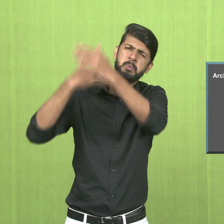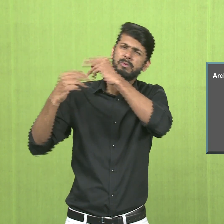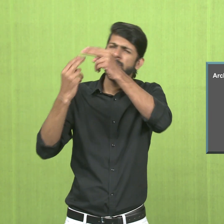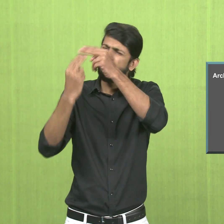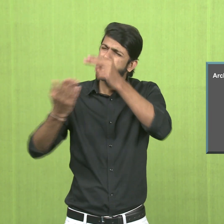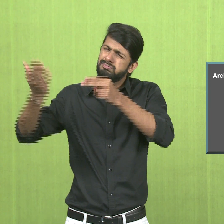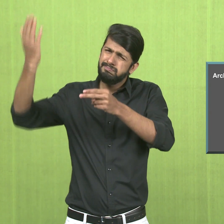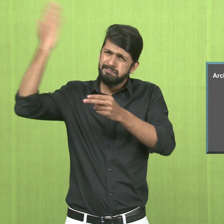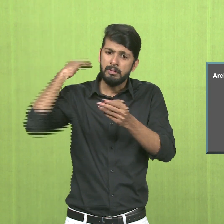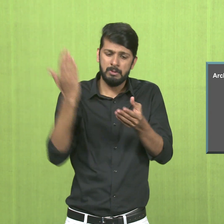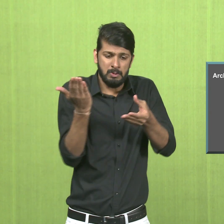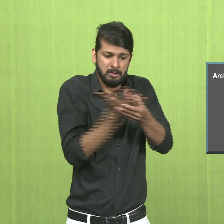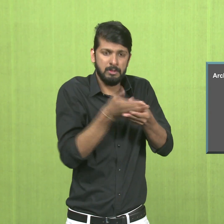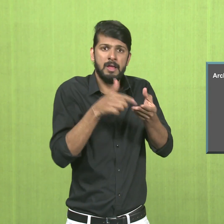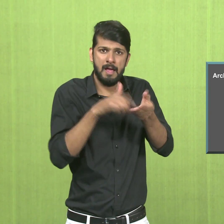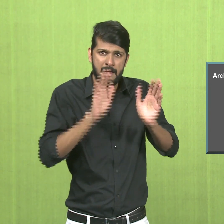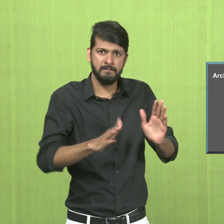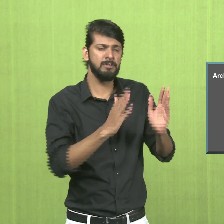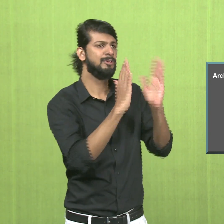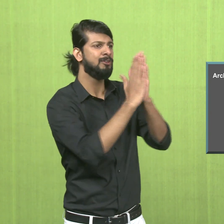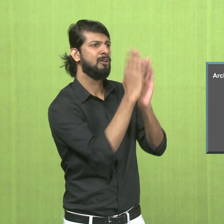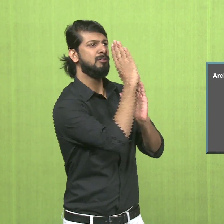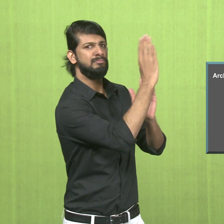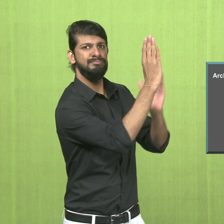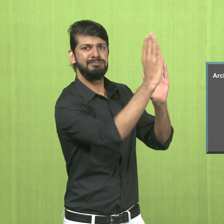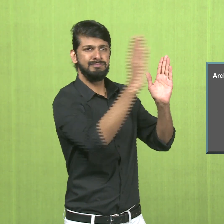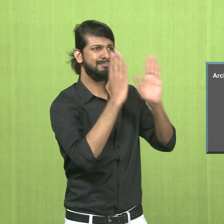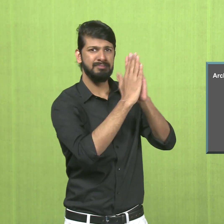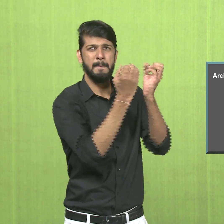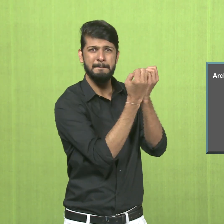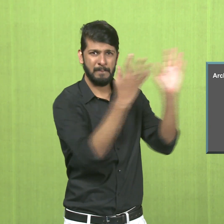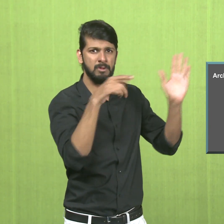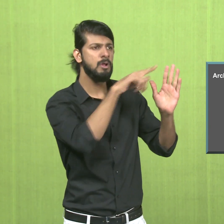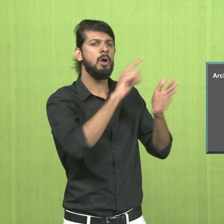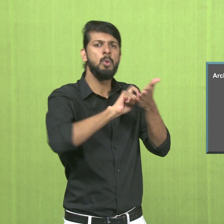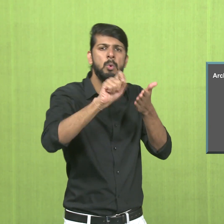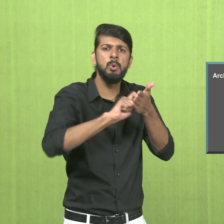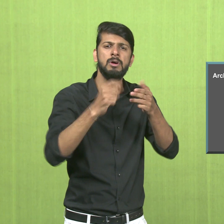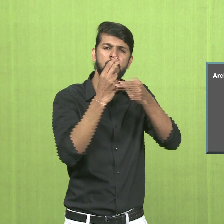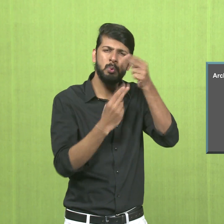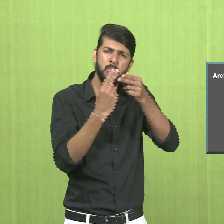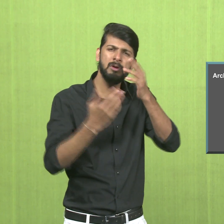Archive or archives is basically a place where you store old documents.